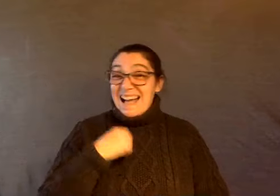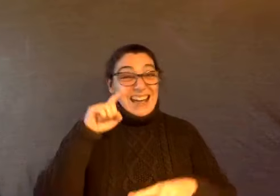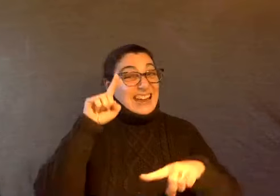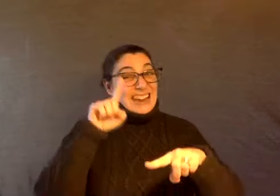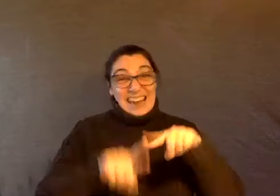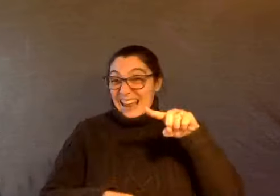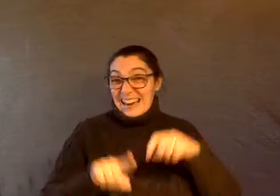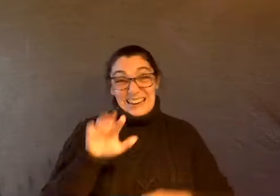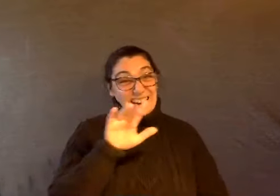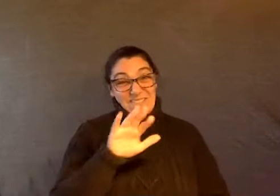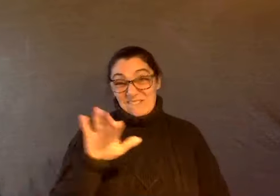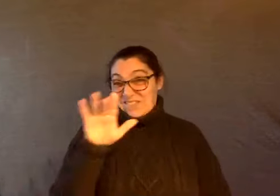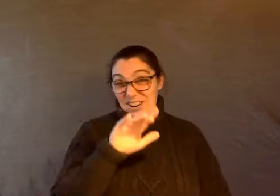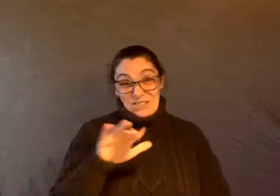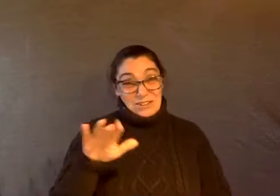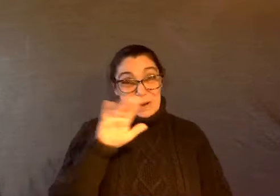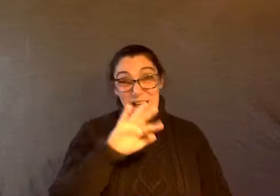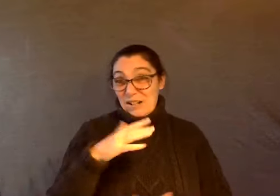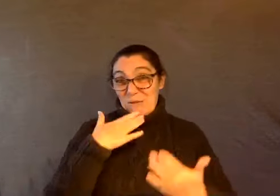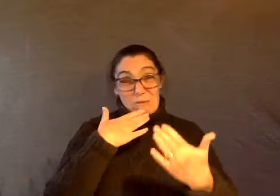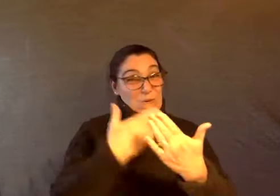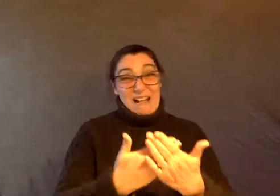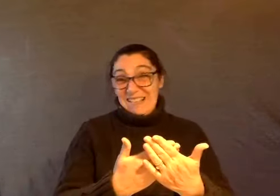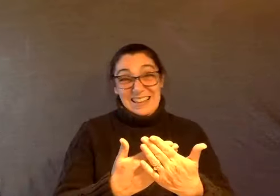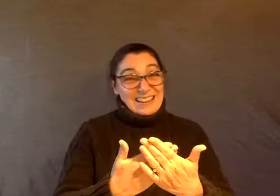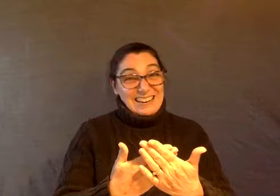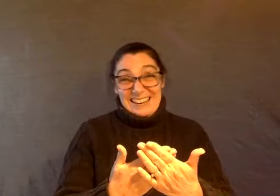I can't finger spell well.